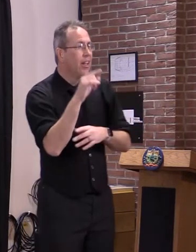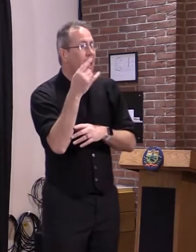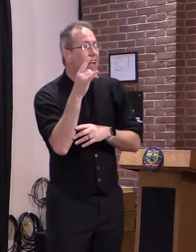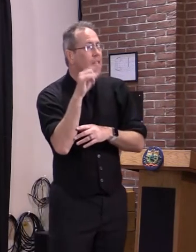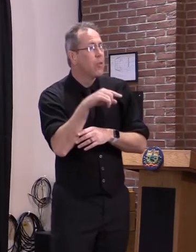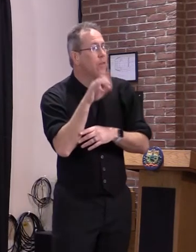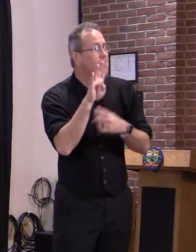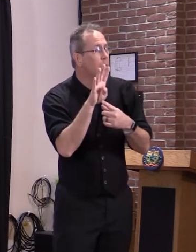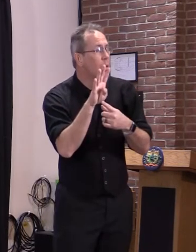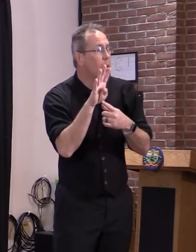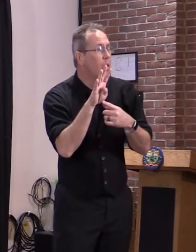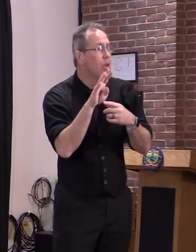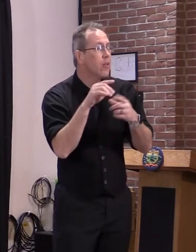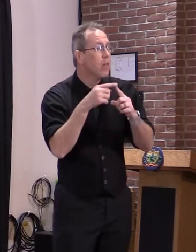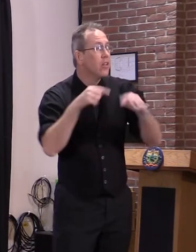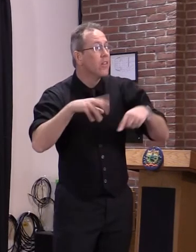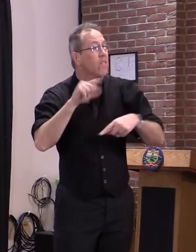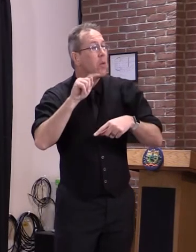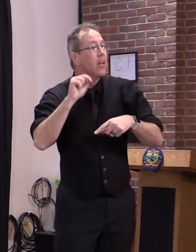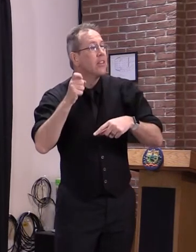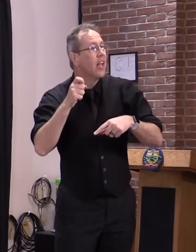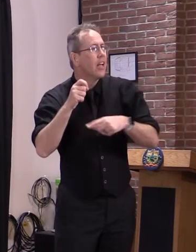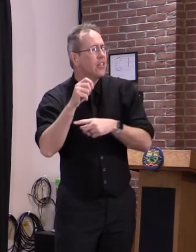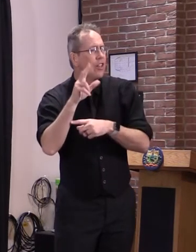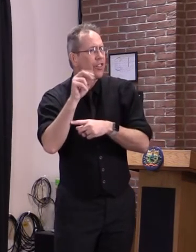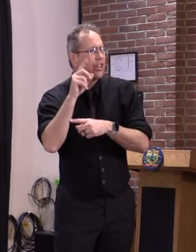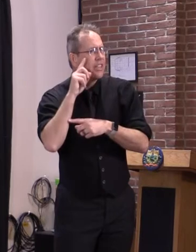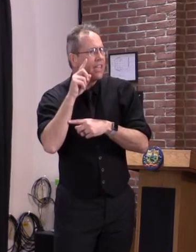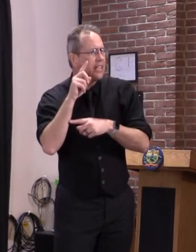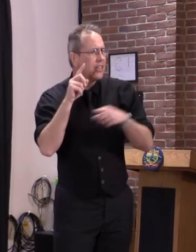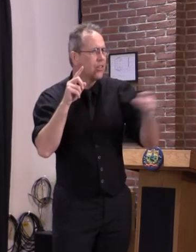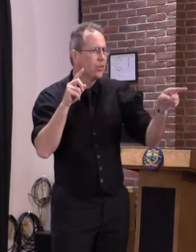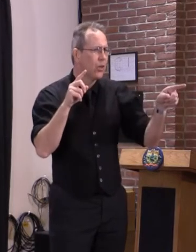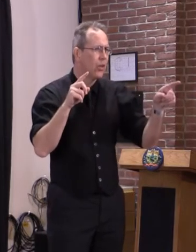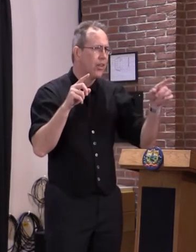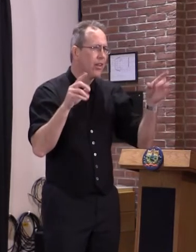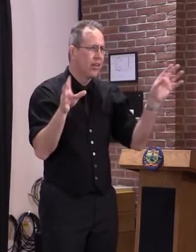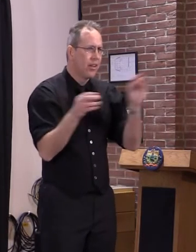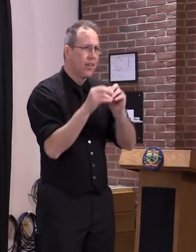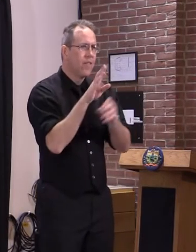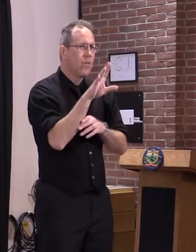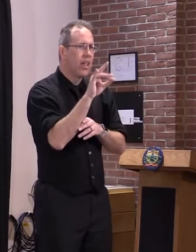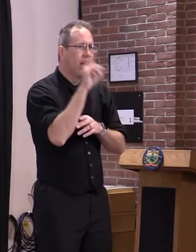cents. I suspect that everyday Vermonters would see